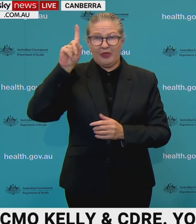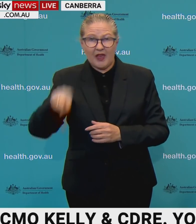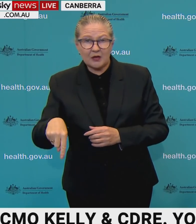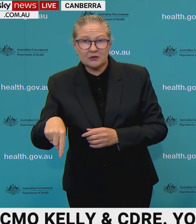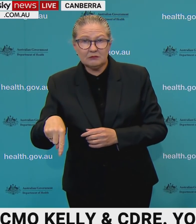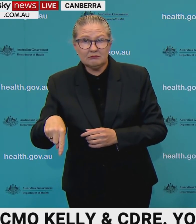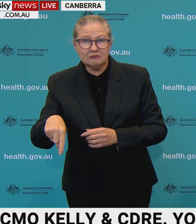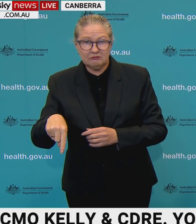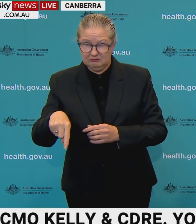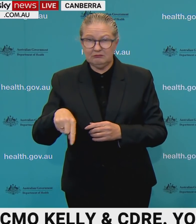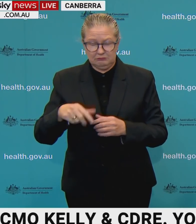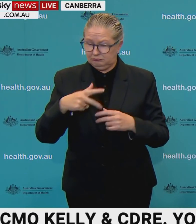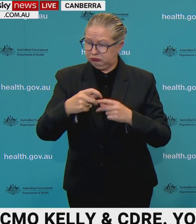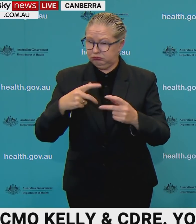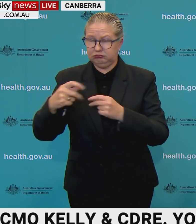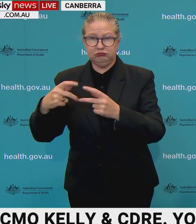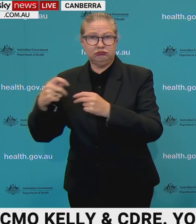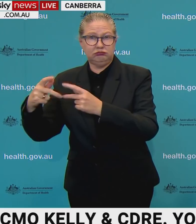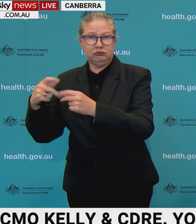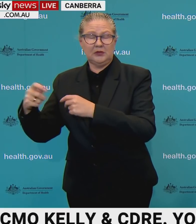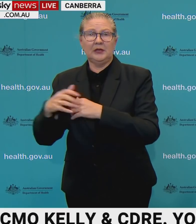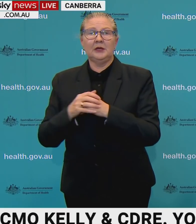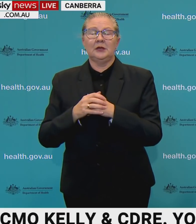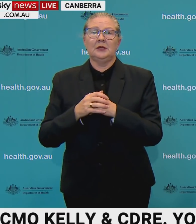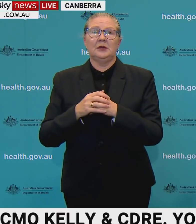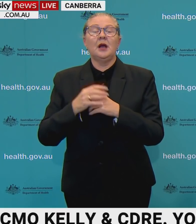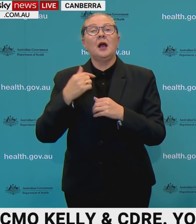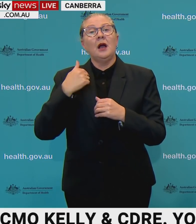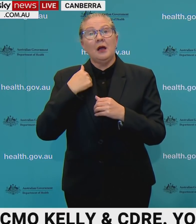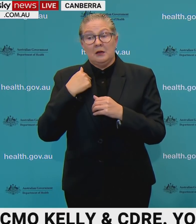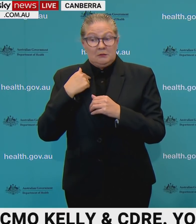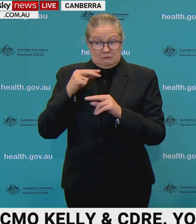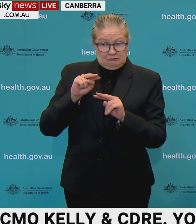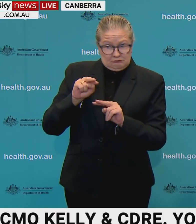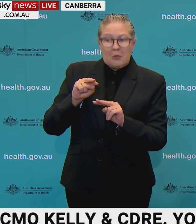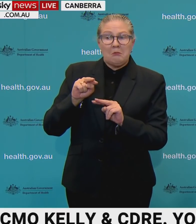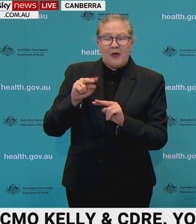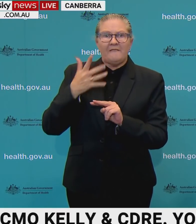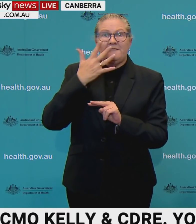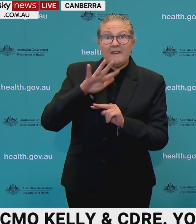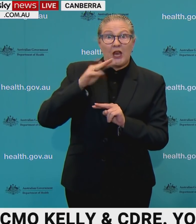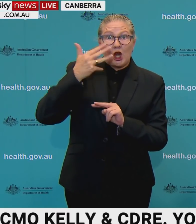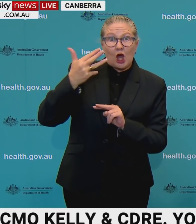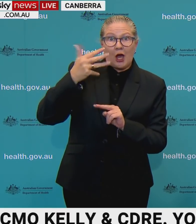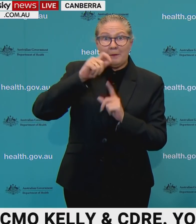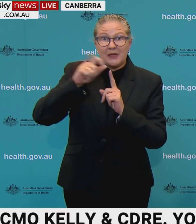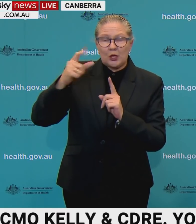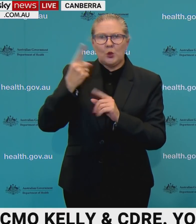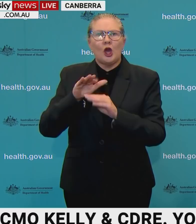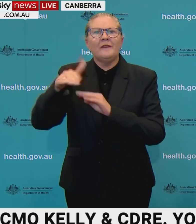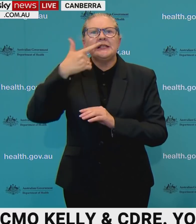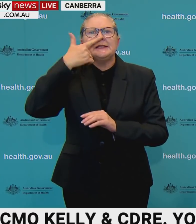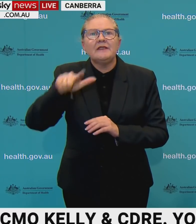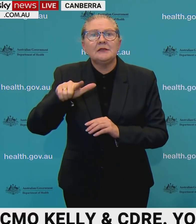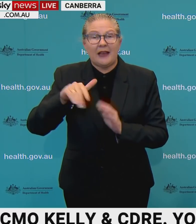1,462,197 doses of vaccine administered. Of note, that includes 59% of those aged 70 and over